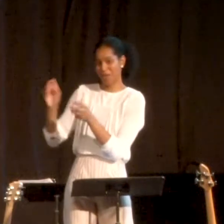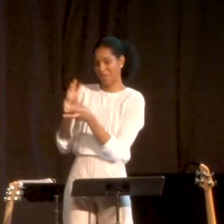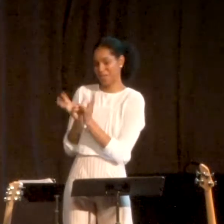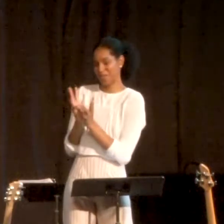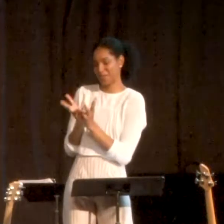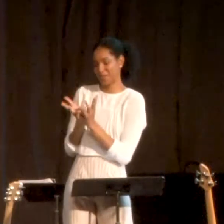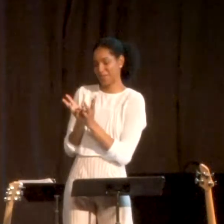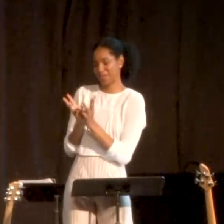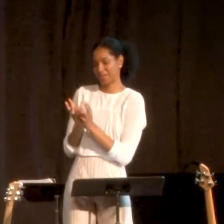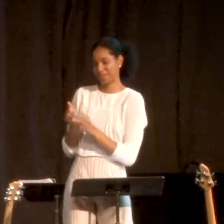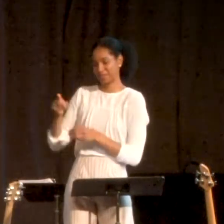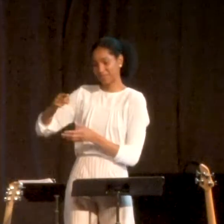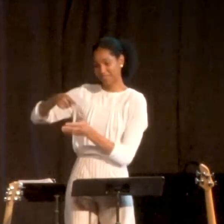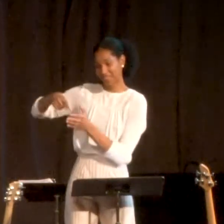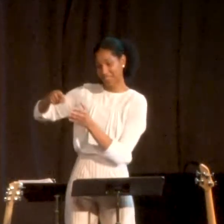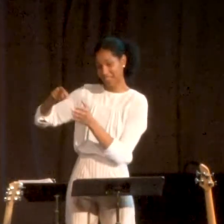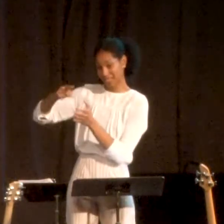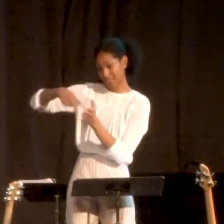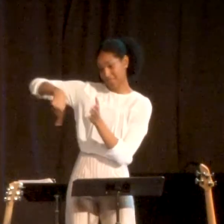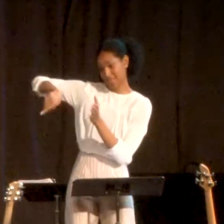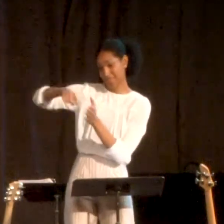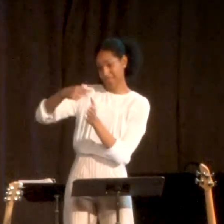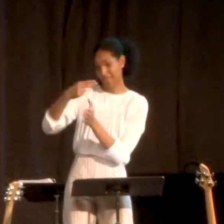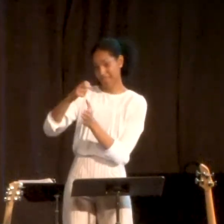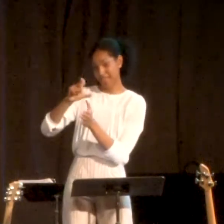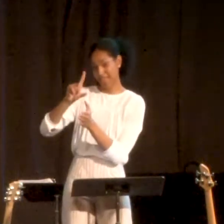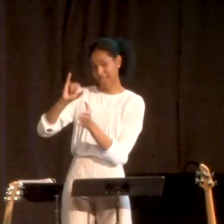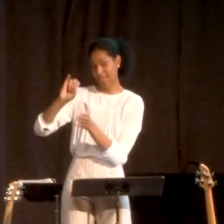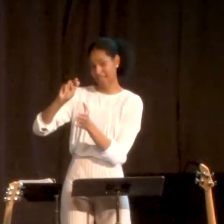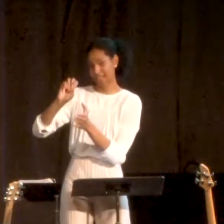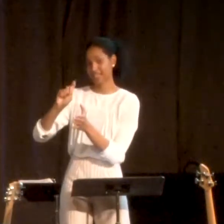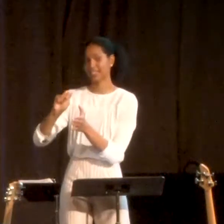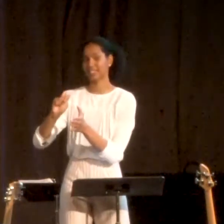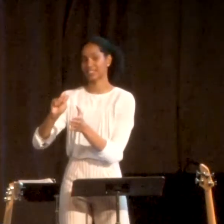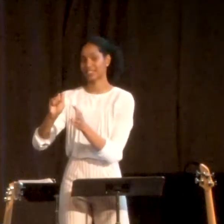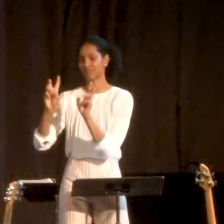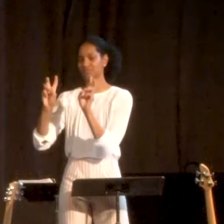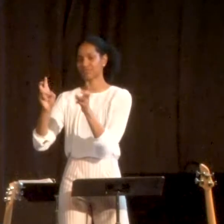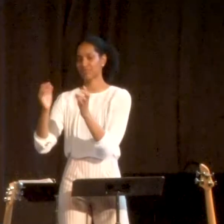They were newcomers. They were not from here.